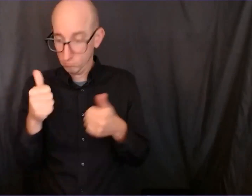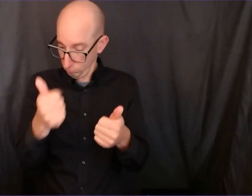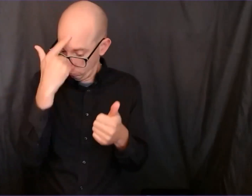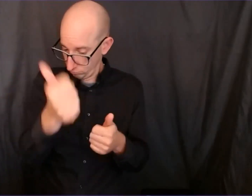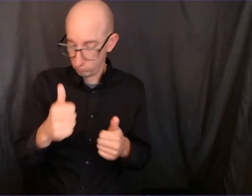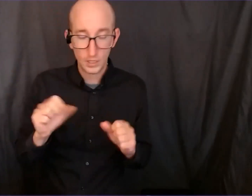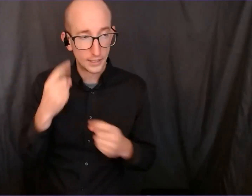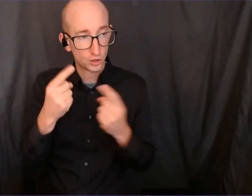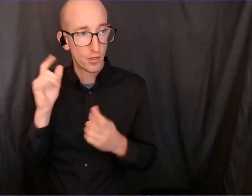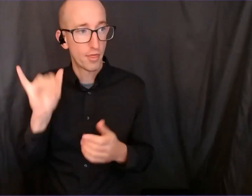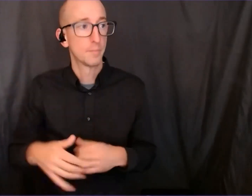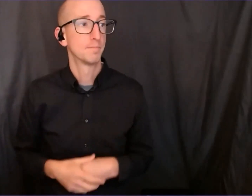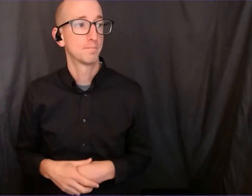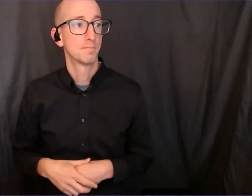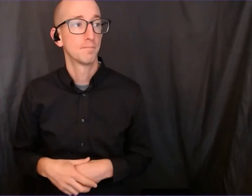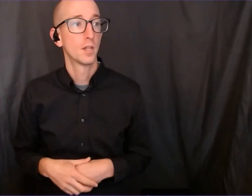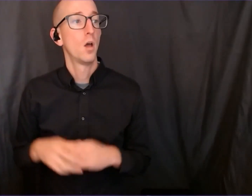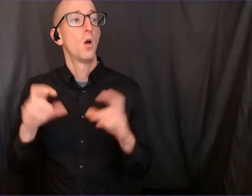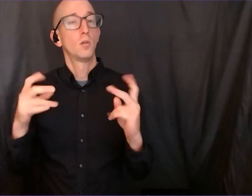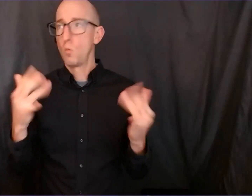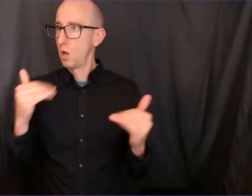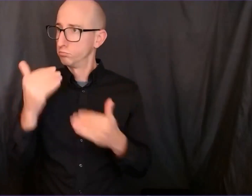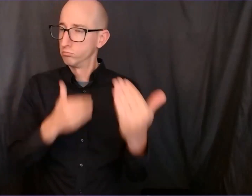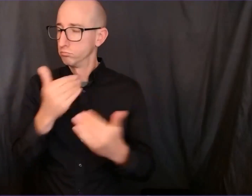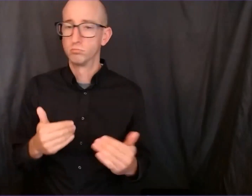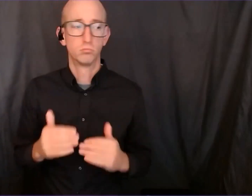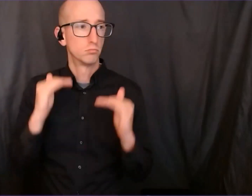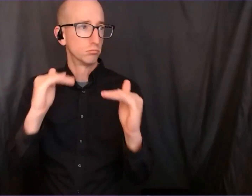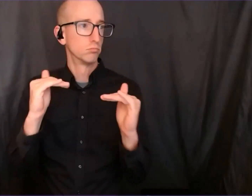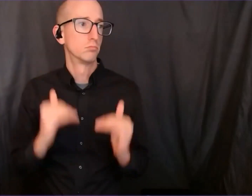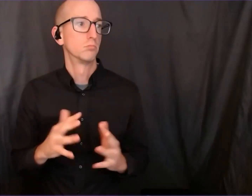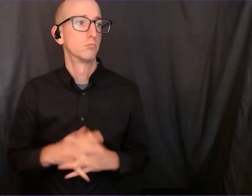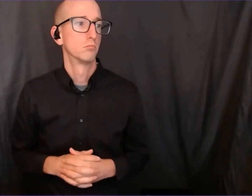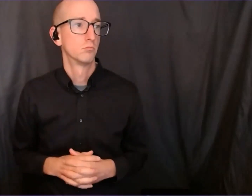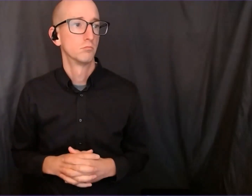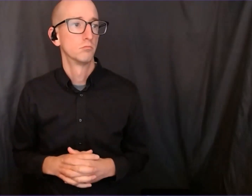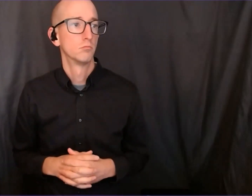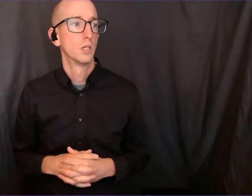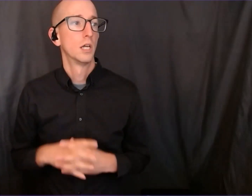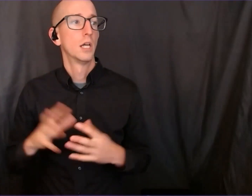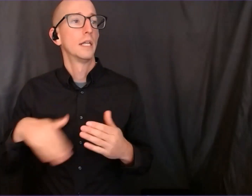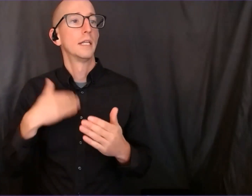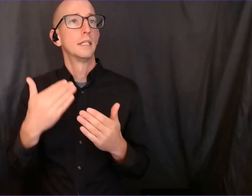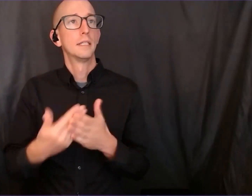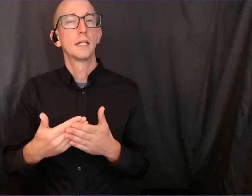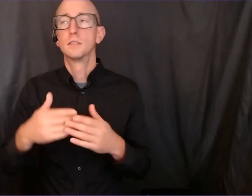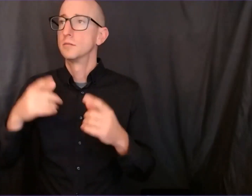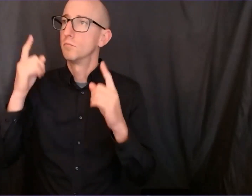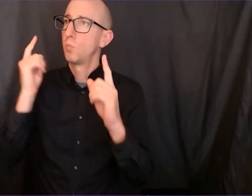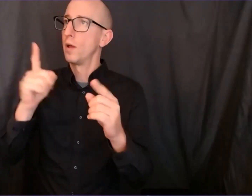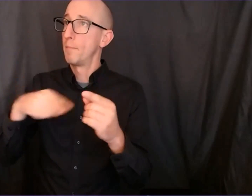So I'm going to move us along. The next point is around the logistics for future EJ meetings.